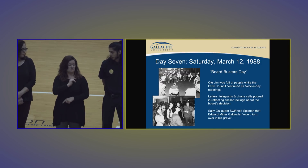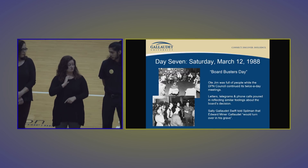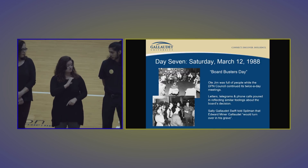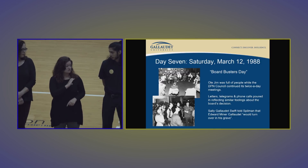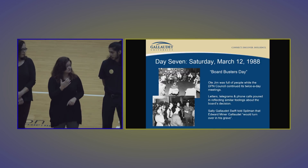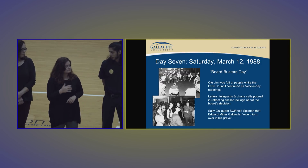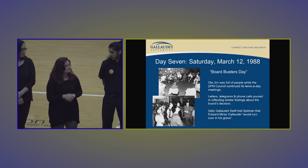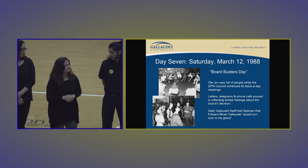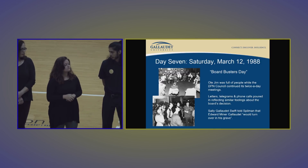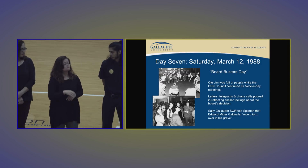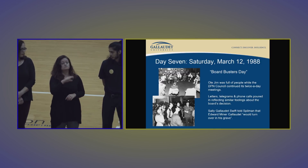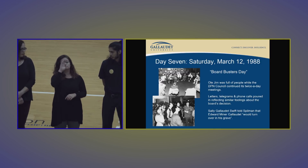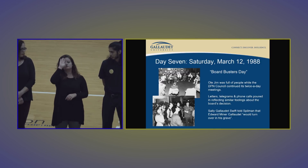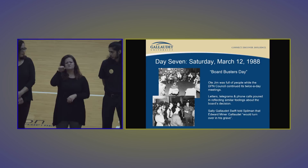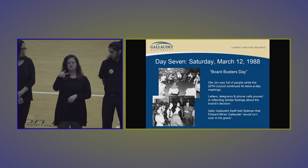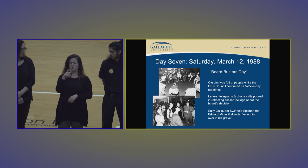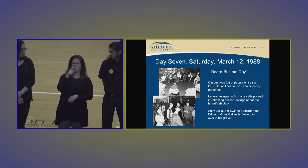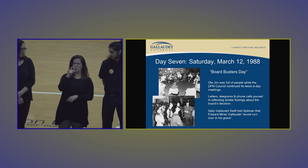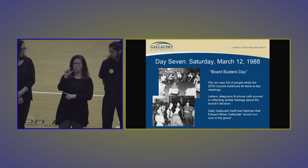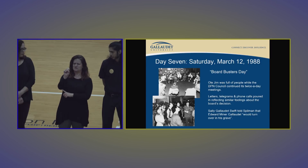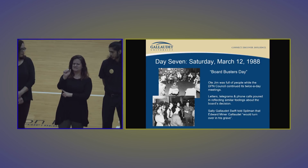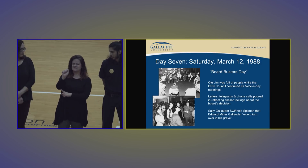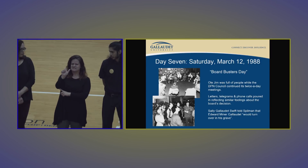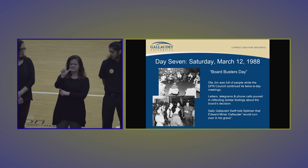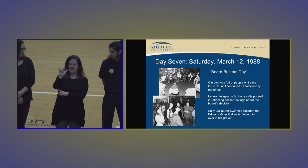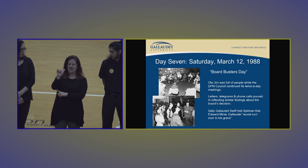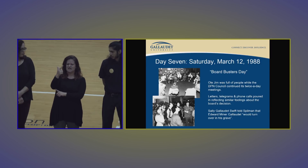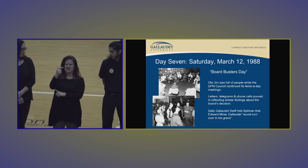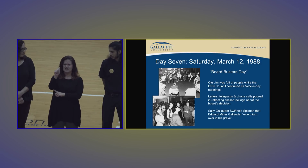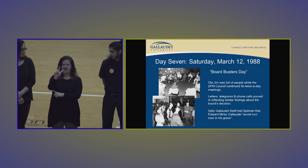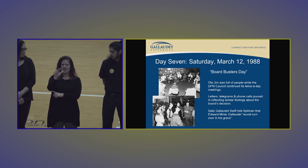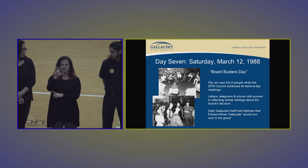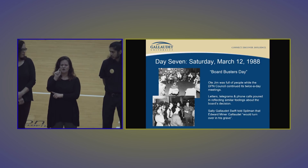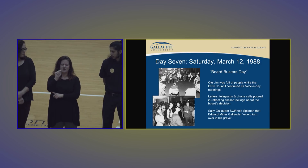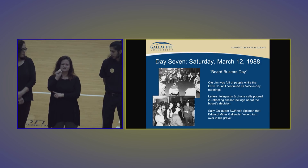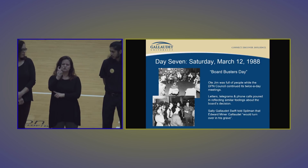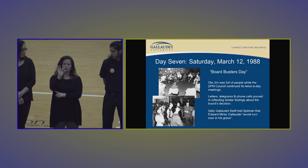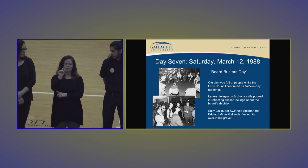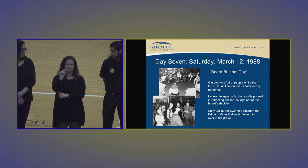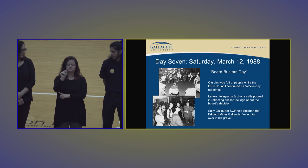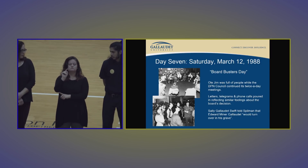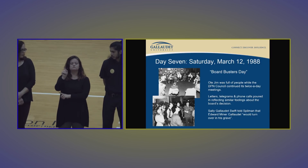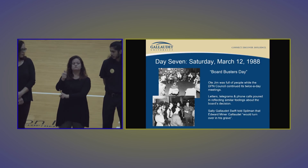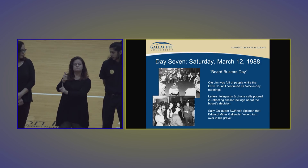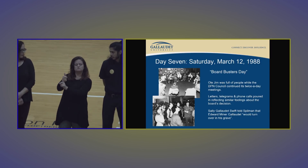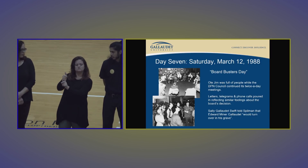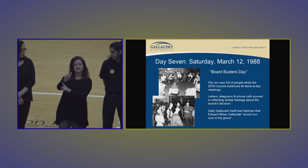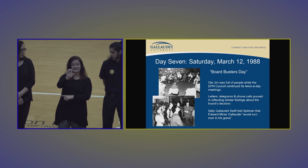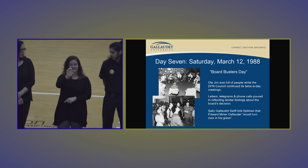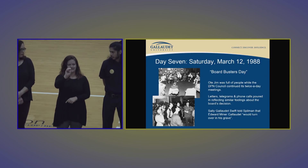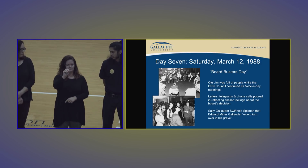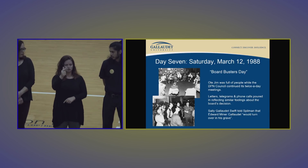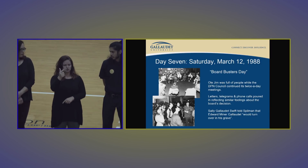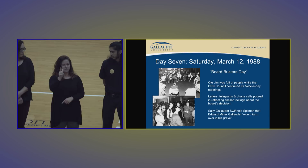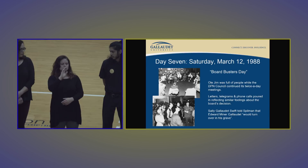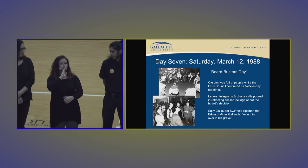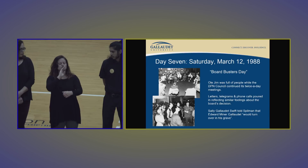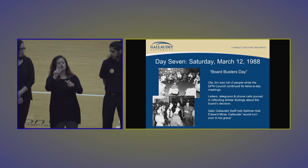hats off to the board for dealing with that all that day. And then Sally Gallaudet Swift